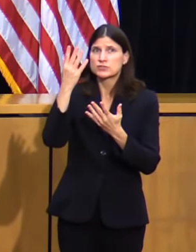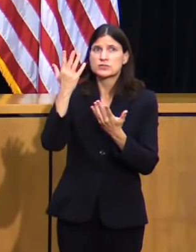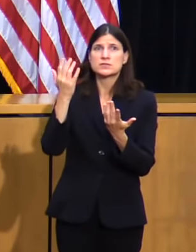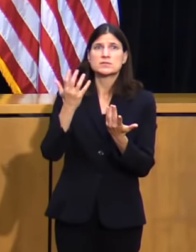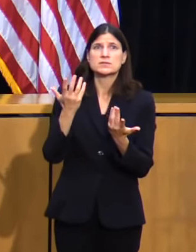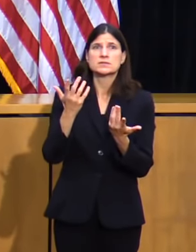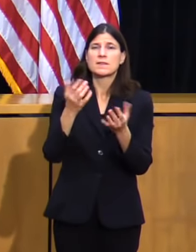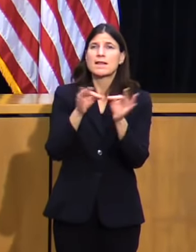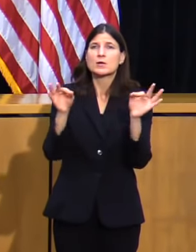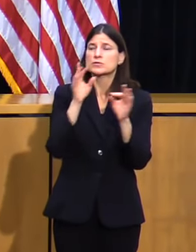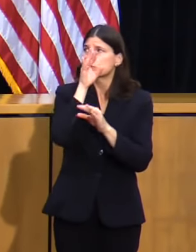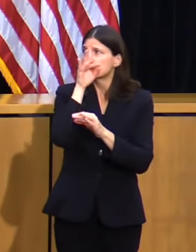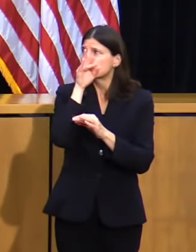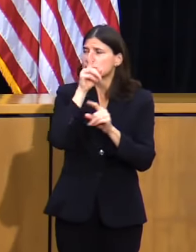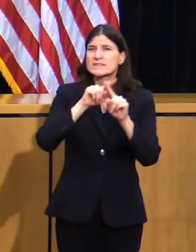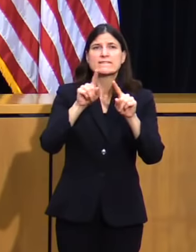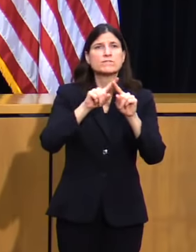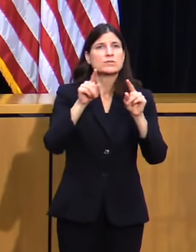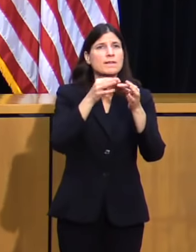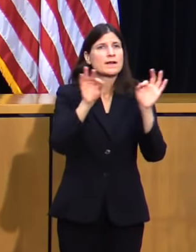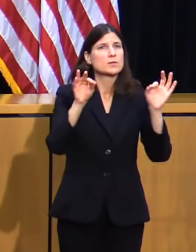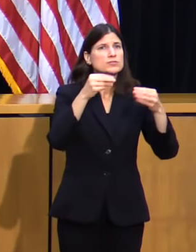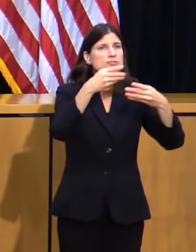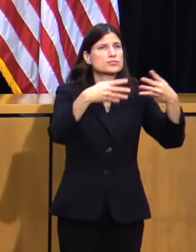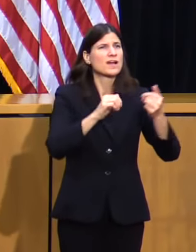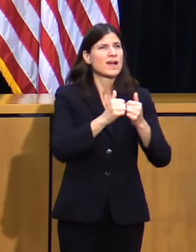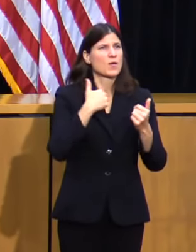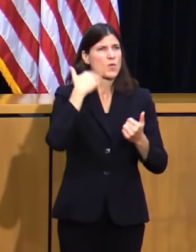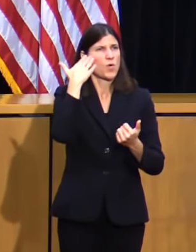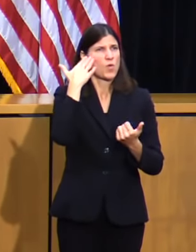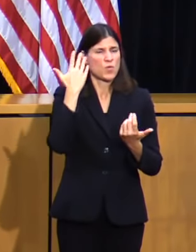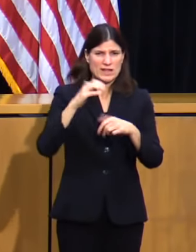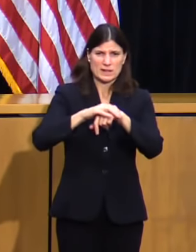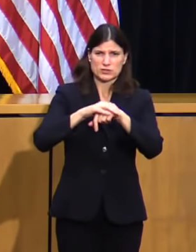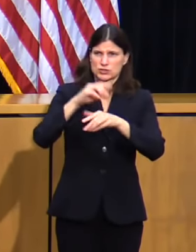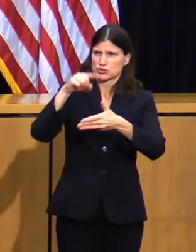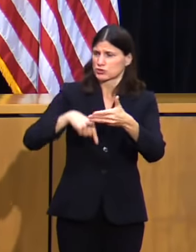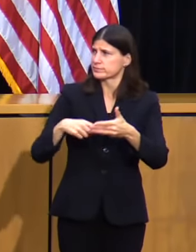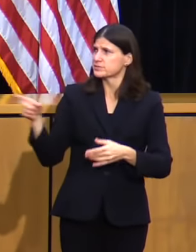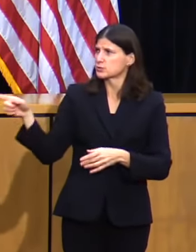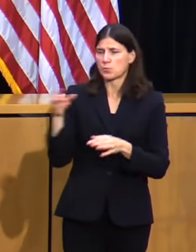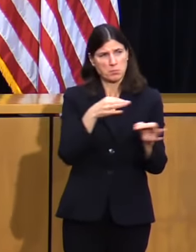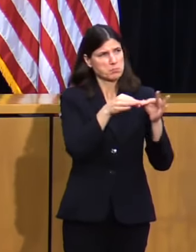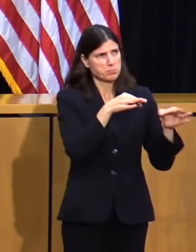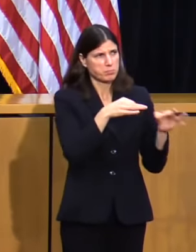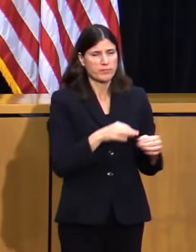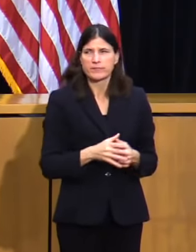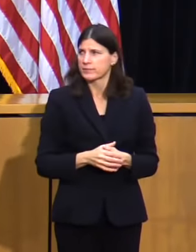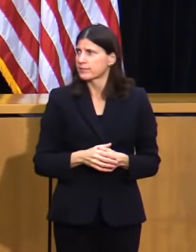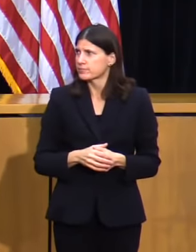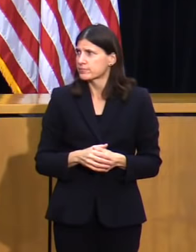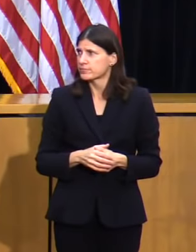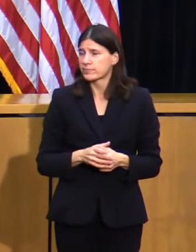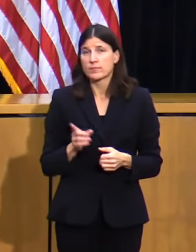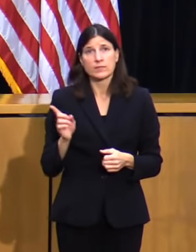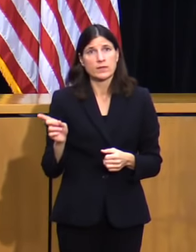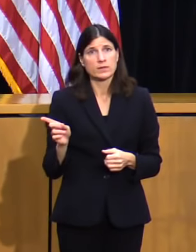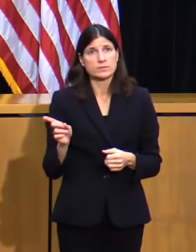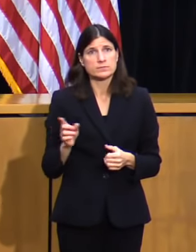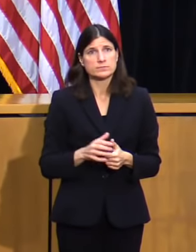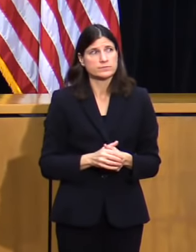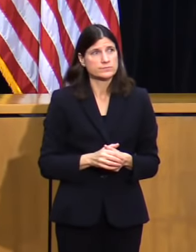So we are sorry. I can mumble, sorry. In the spring, the